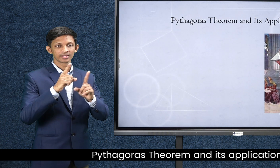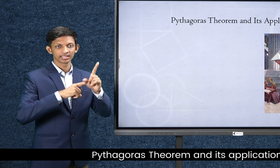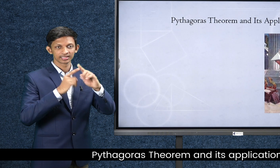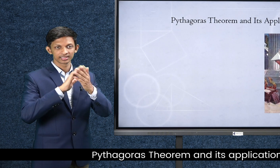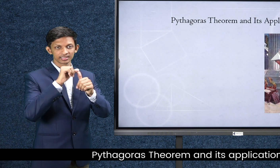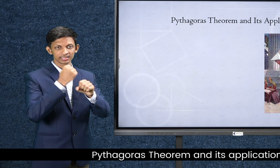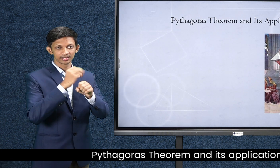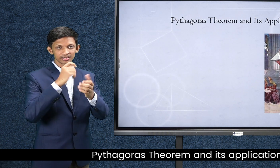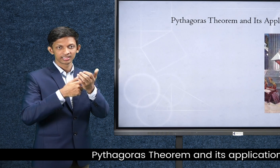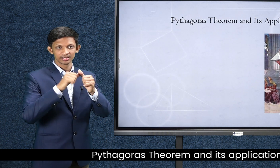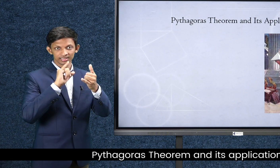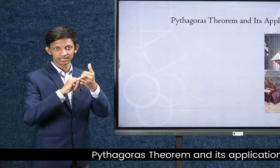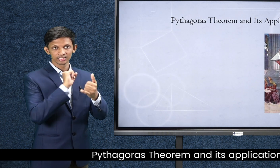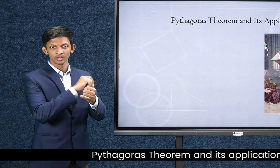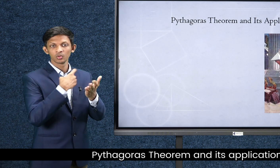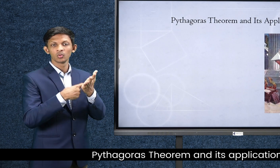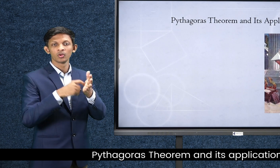Pythagoras theorem and its applications.